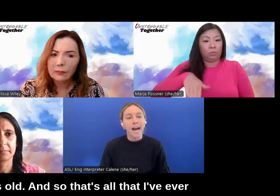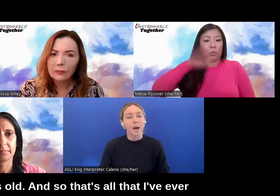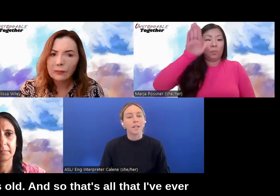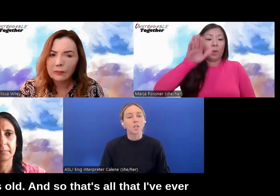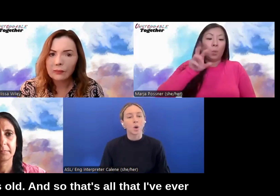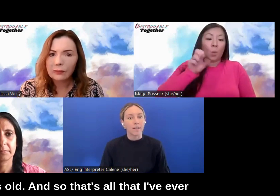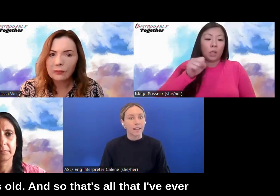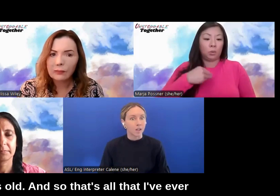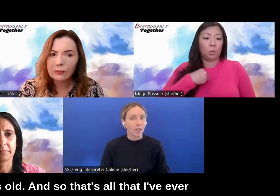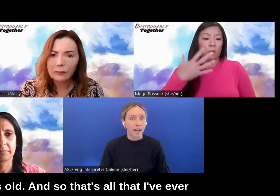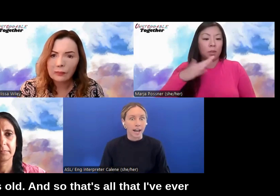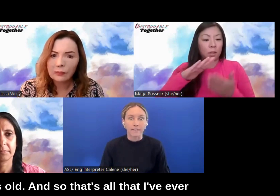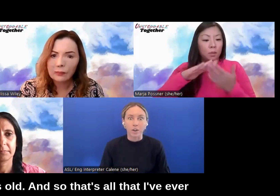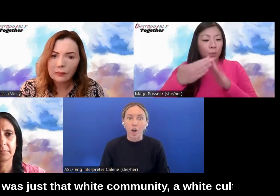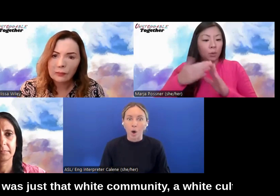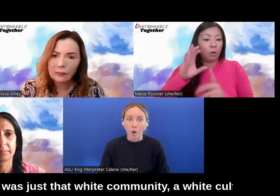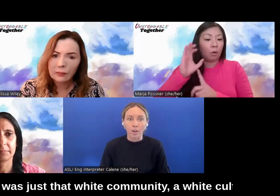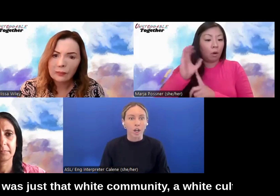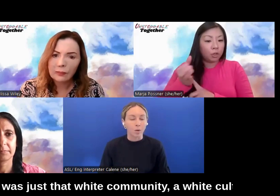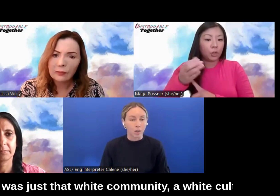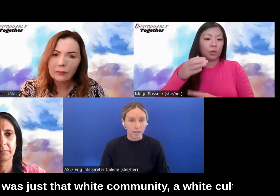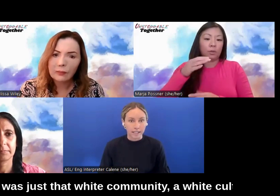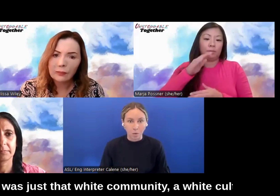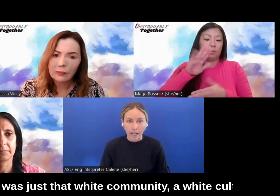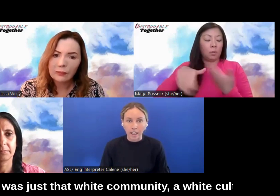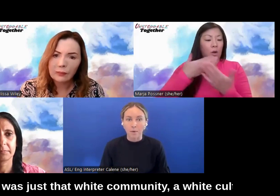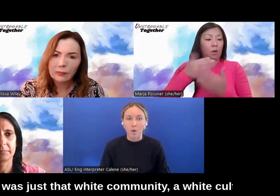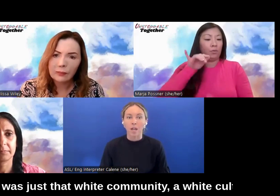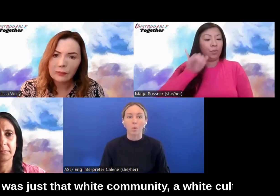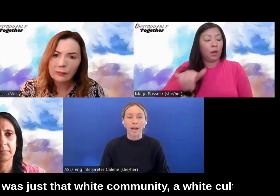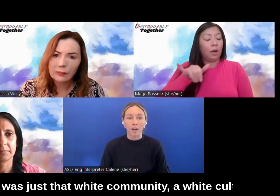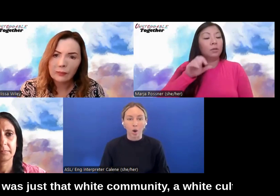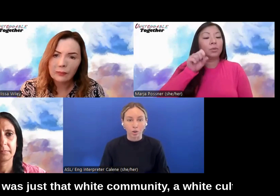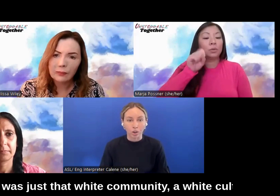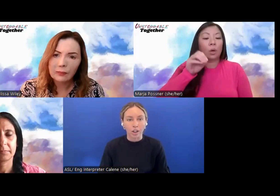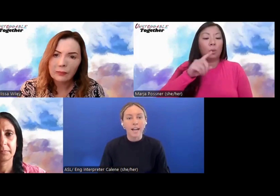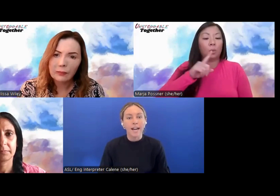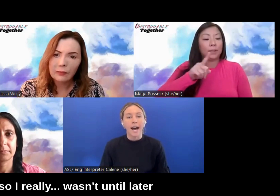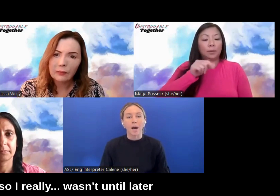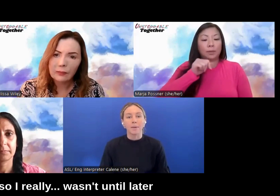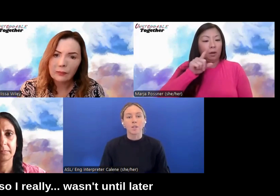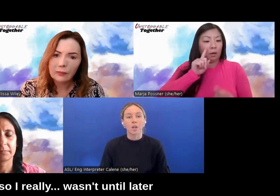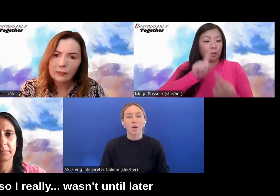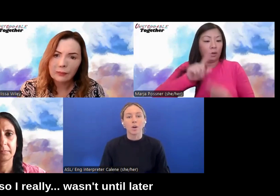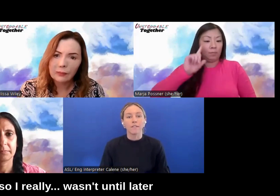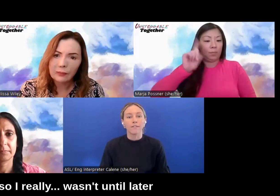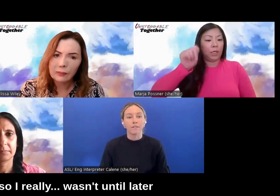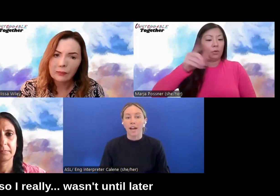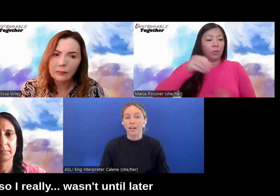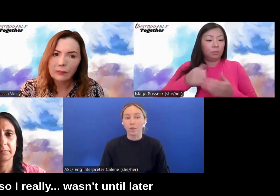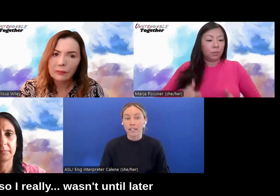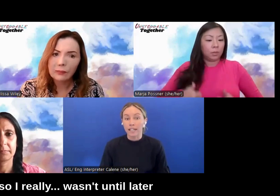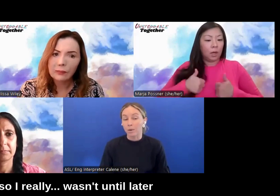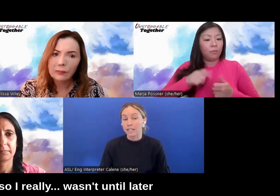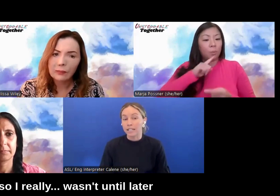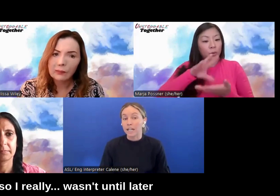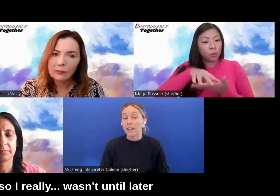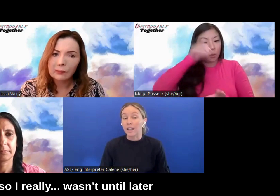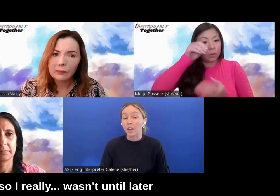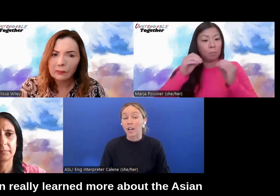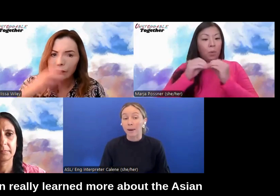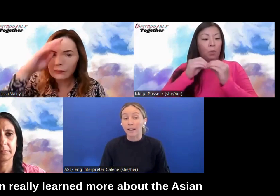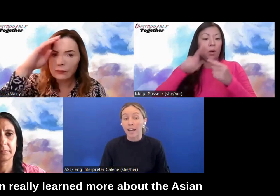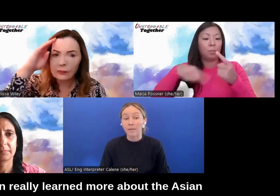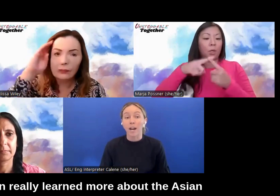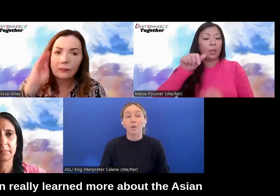old. And so that's all that I've ever known, was just that white community, a white culture. And so it wasn't